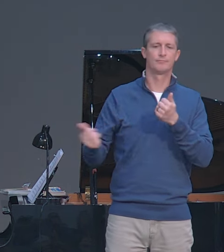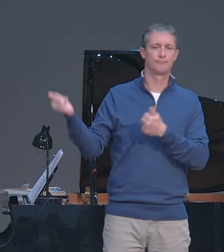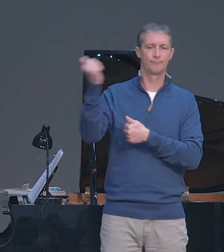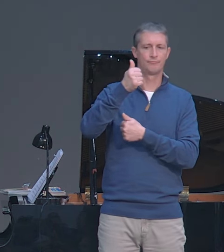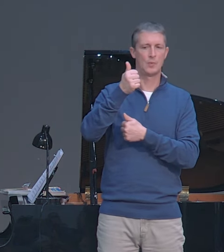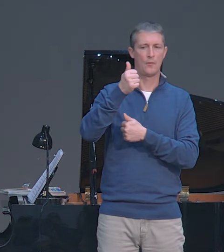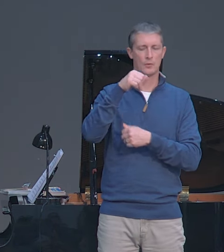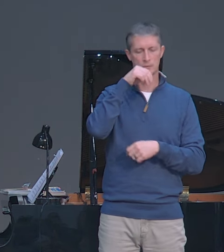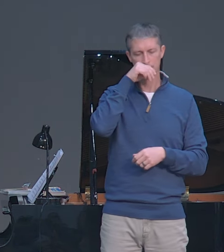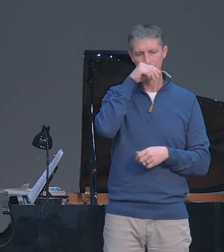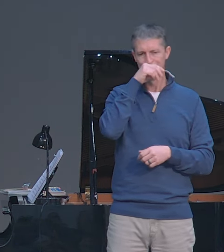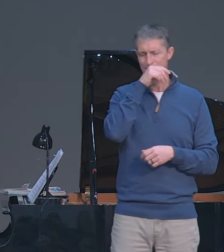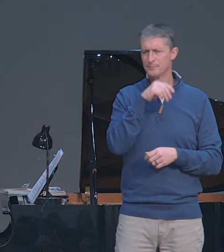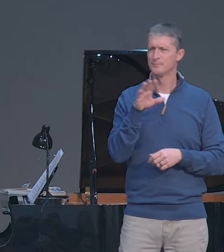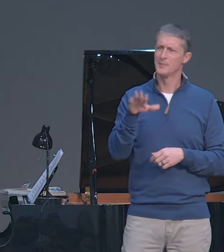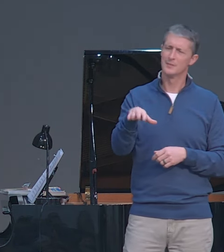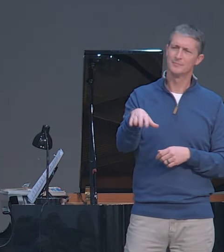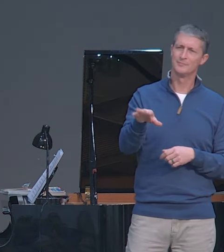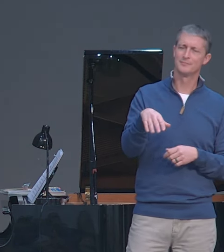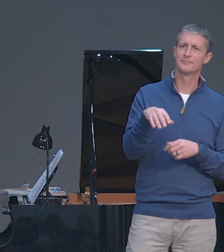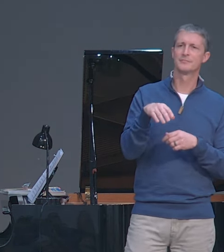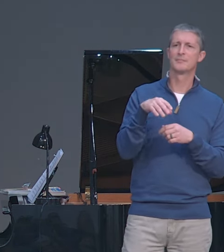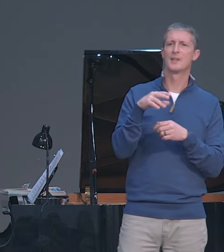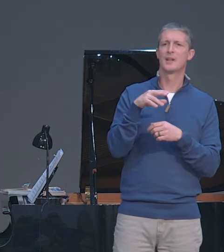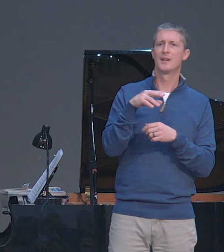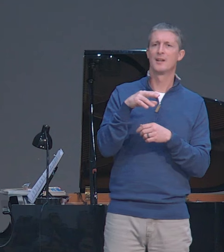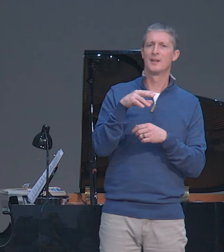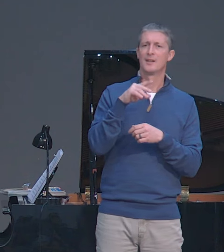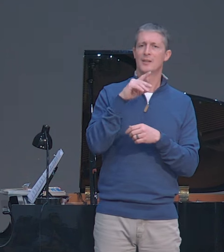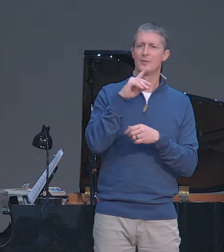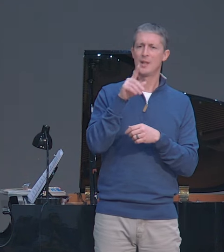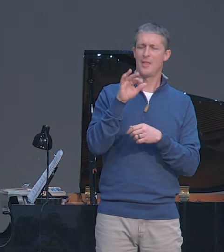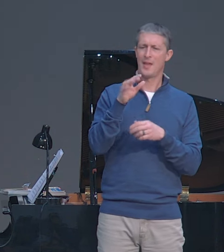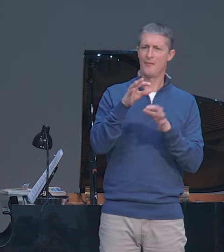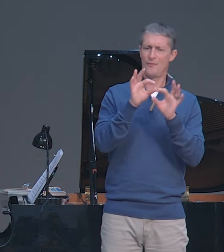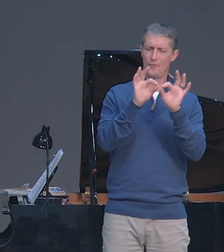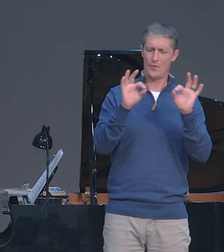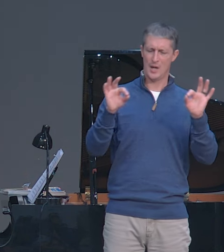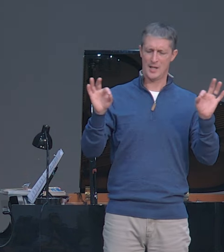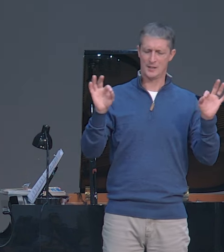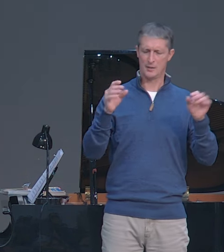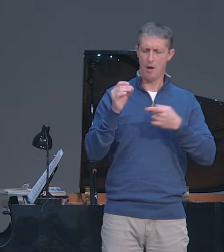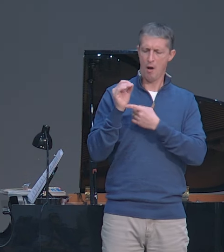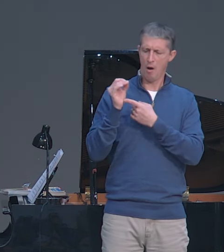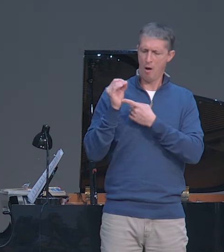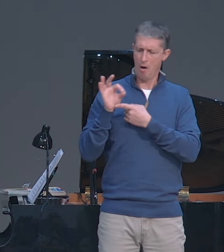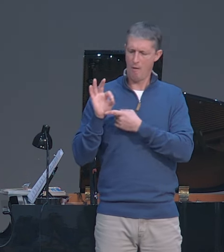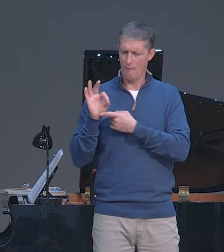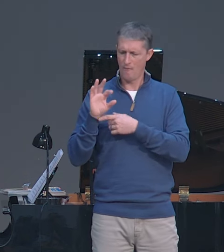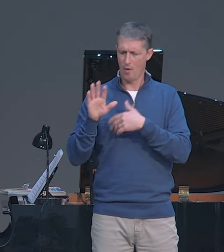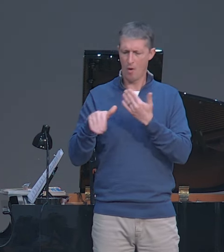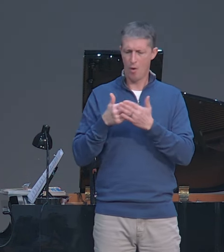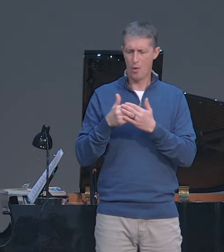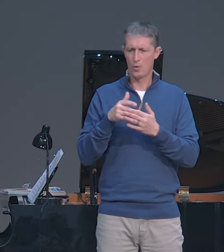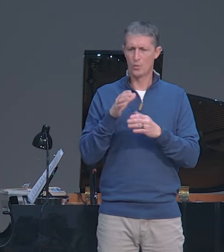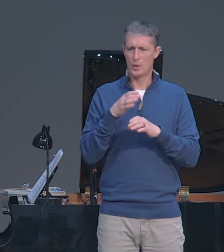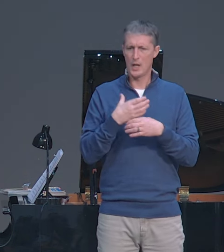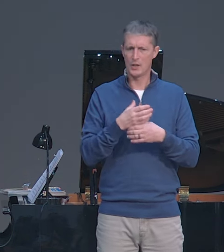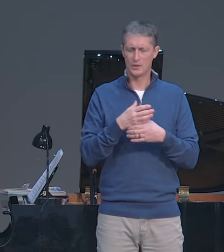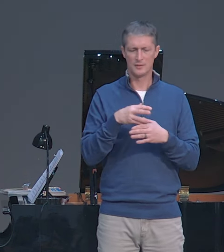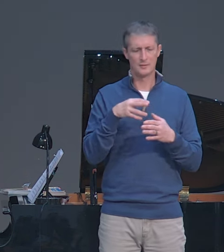But Mike, doesn't the phrase of all creation indicate that